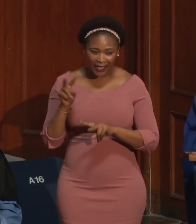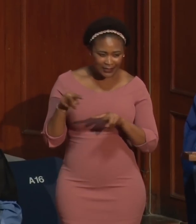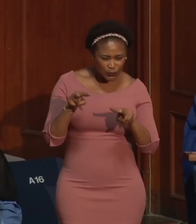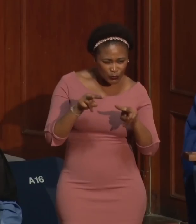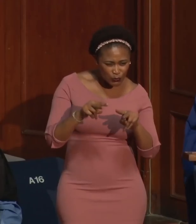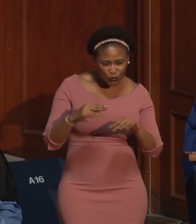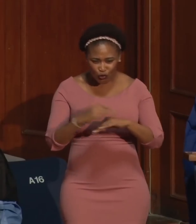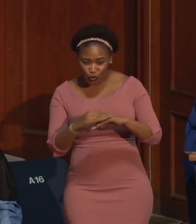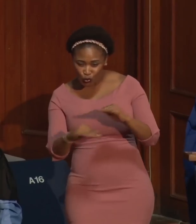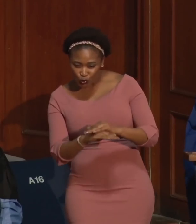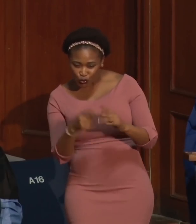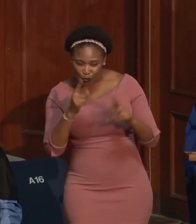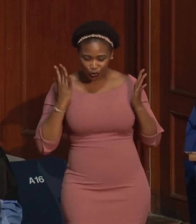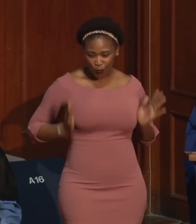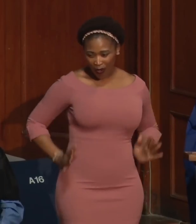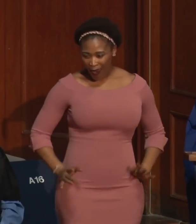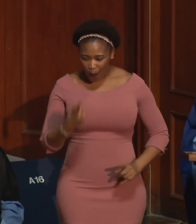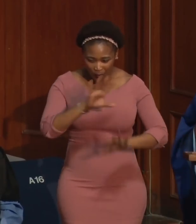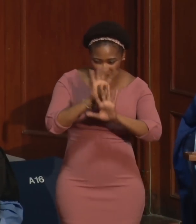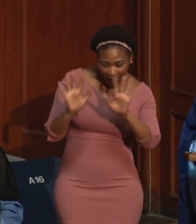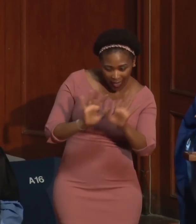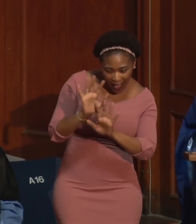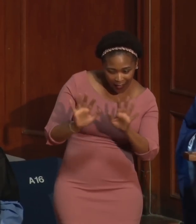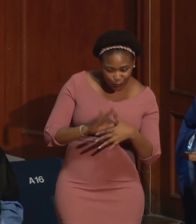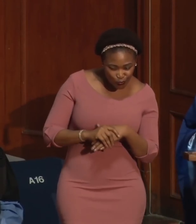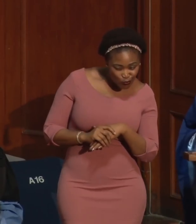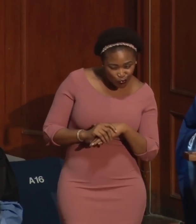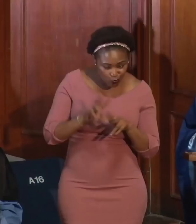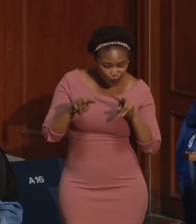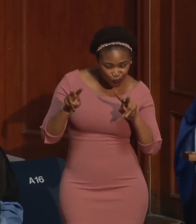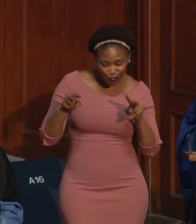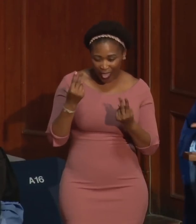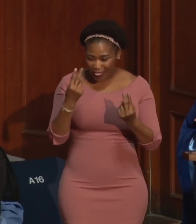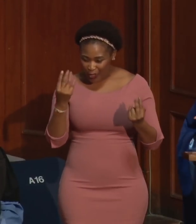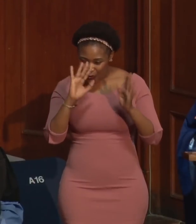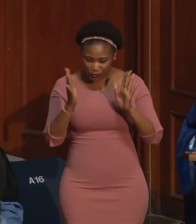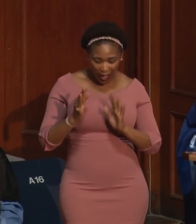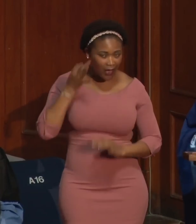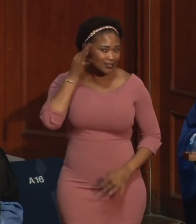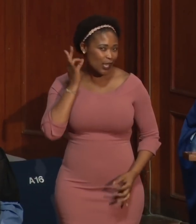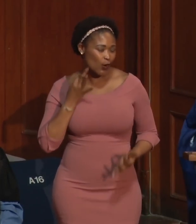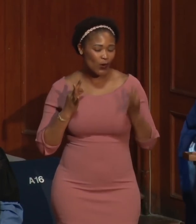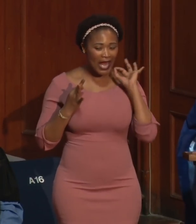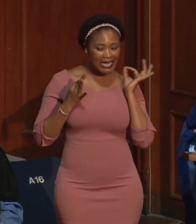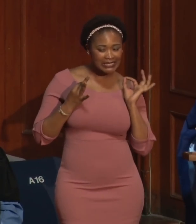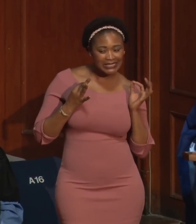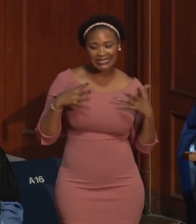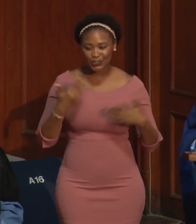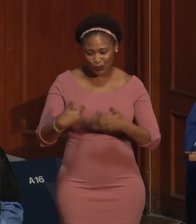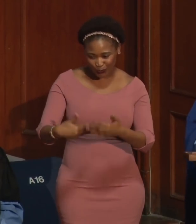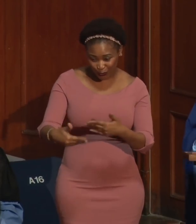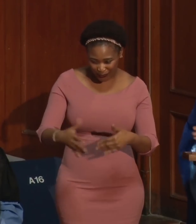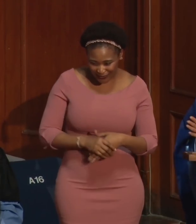wearing, what colors, the new styles, earrings, and so on and so